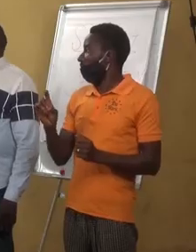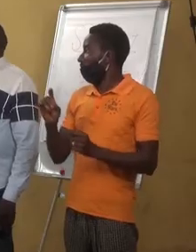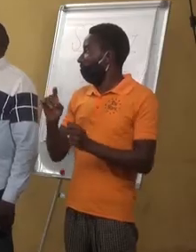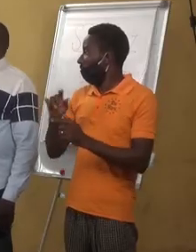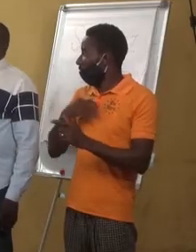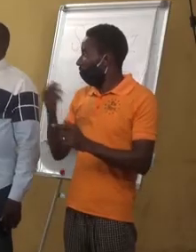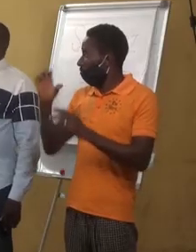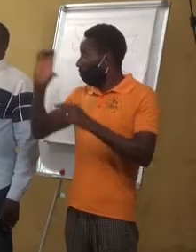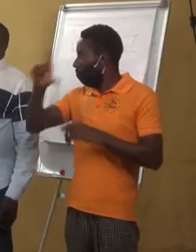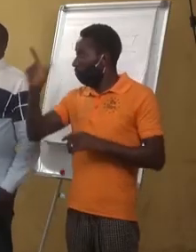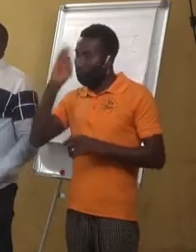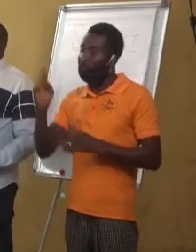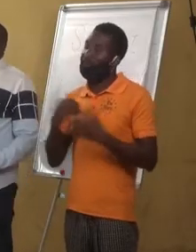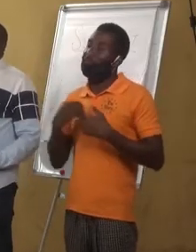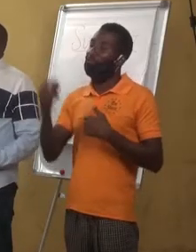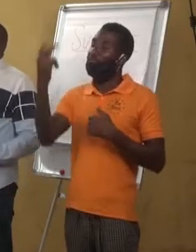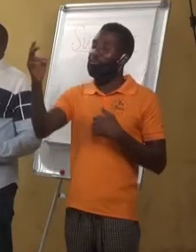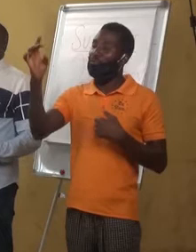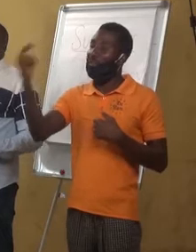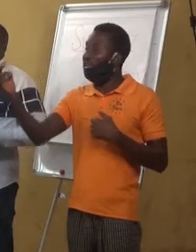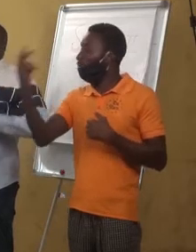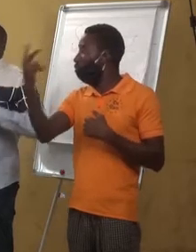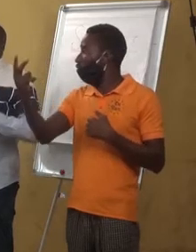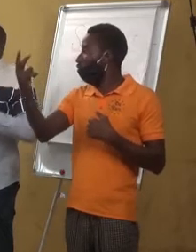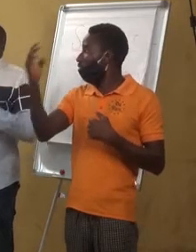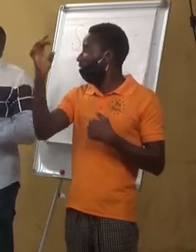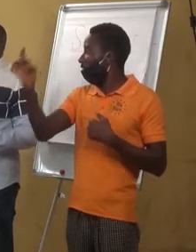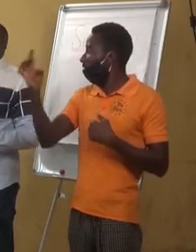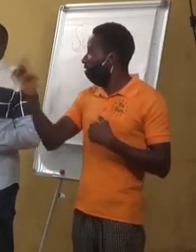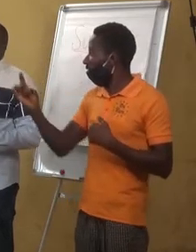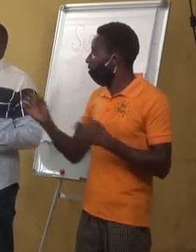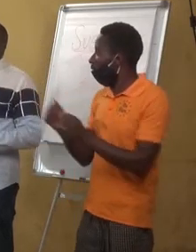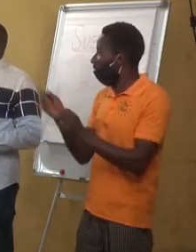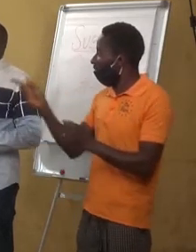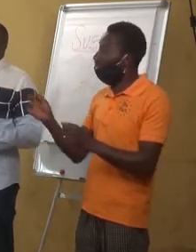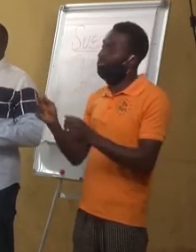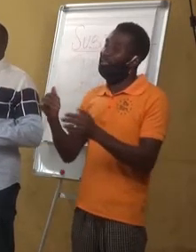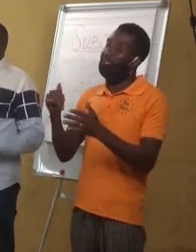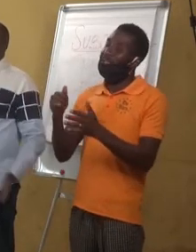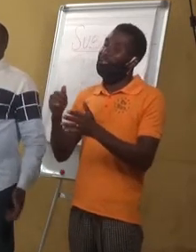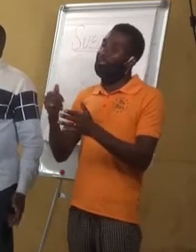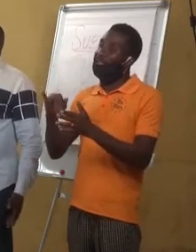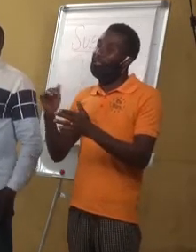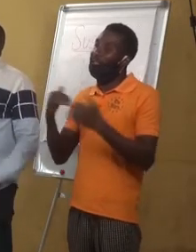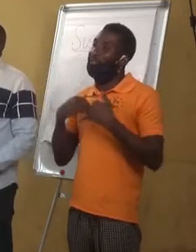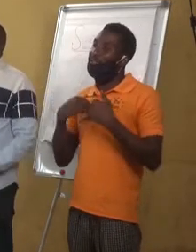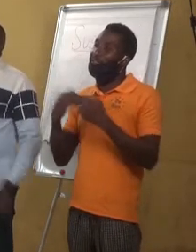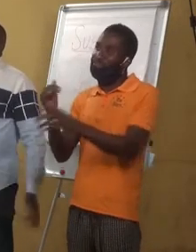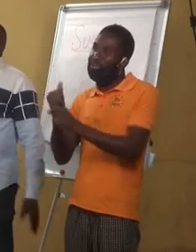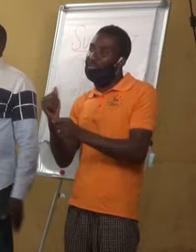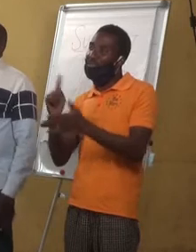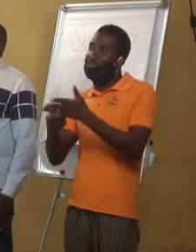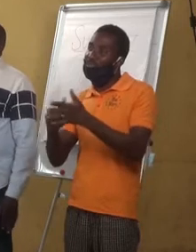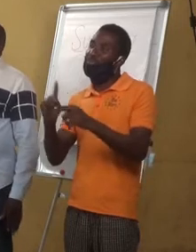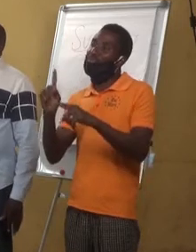By this, they have obtained what we call stability in chemistry. They are now stable, and that is exactly